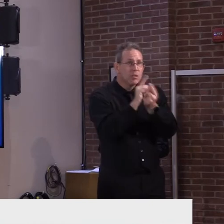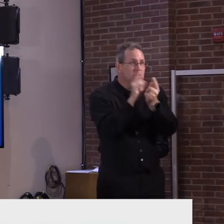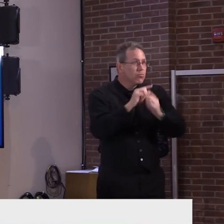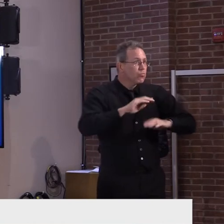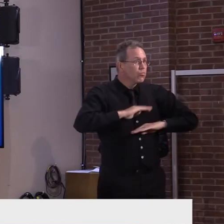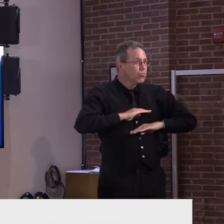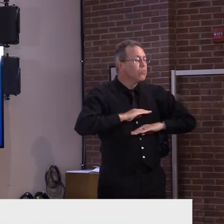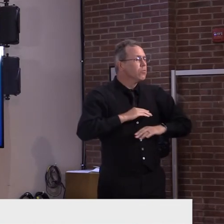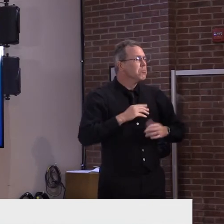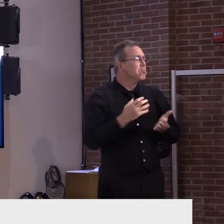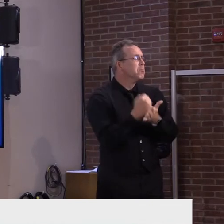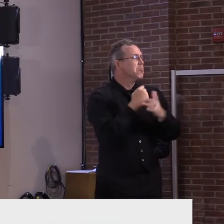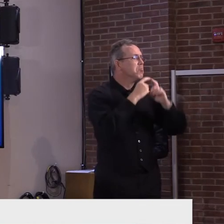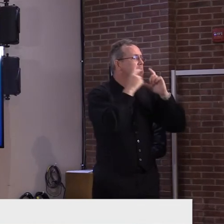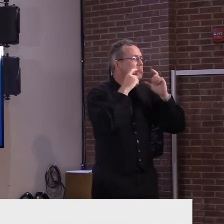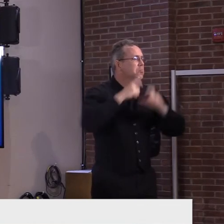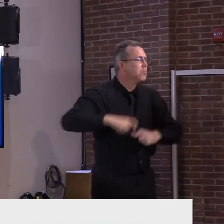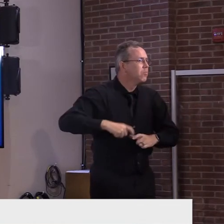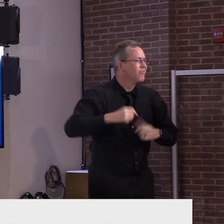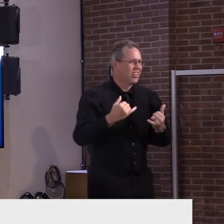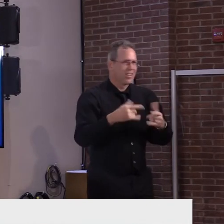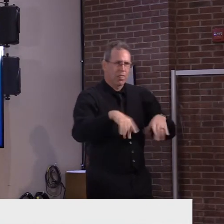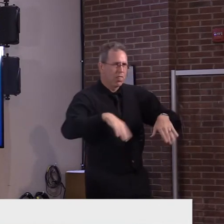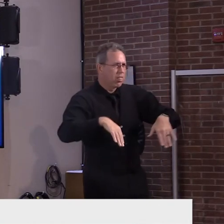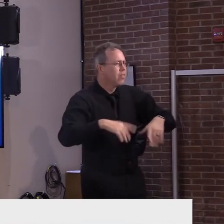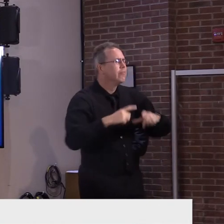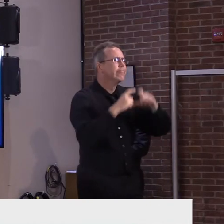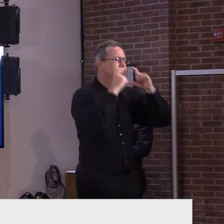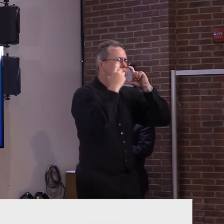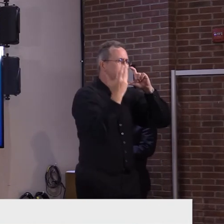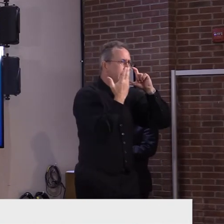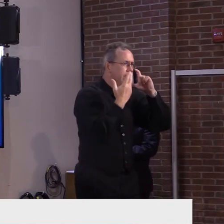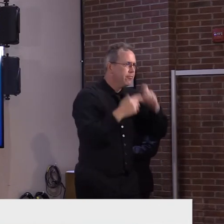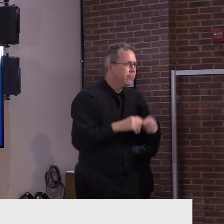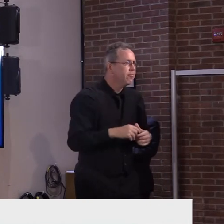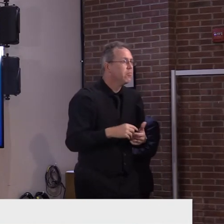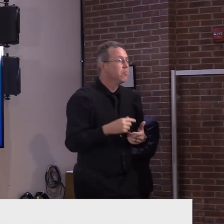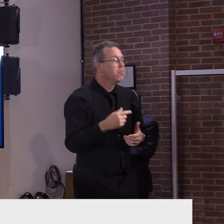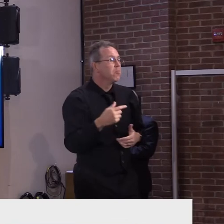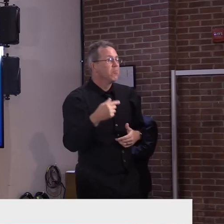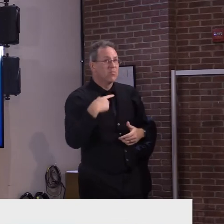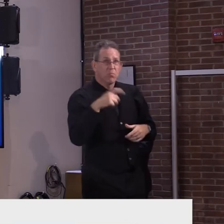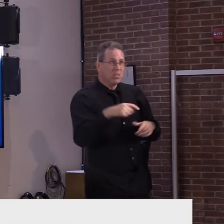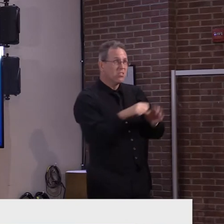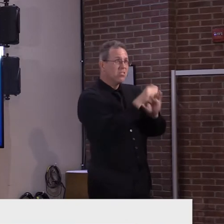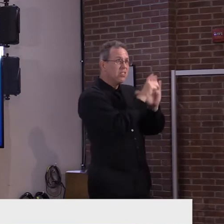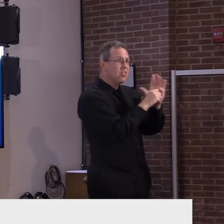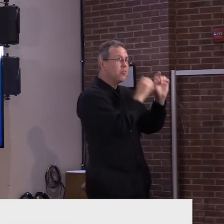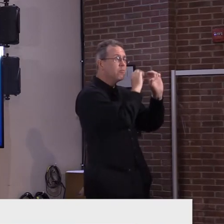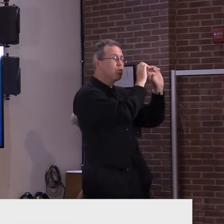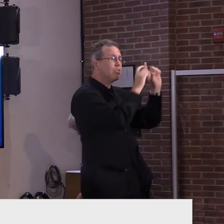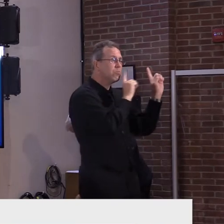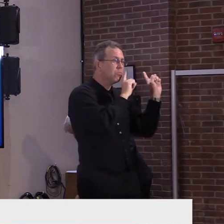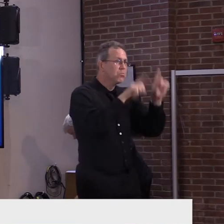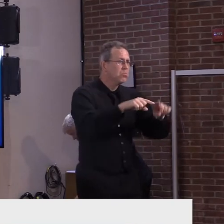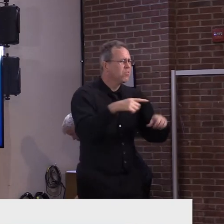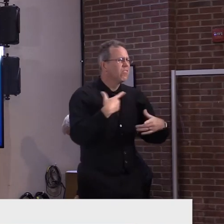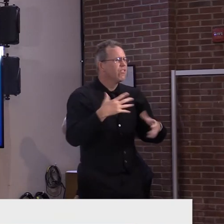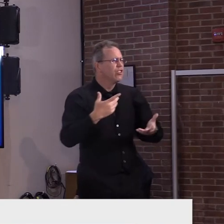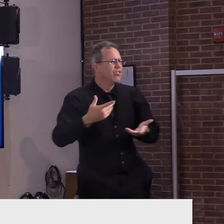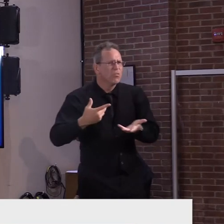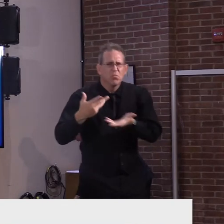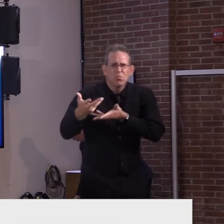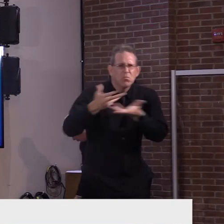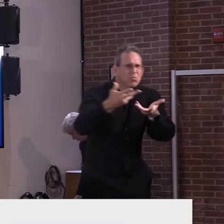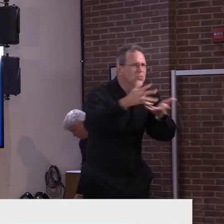probably would talk it over and consider that, but in all likelihood, we would. But we can't be in a